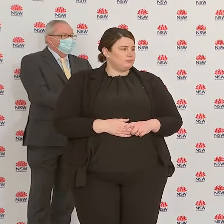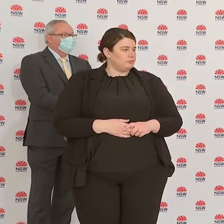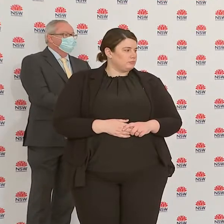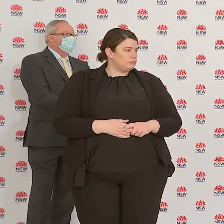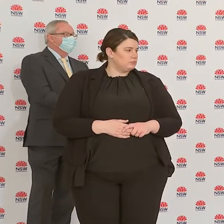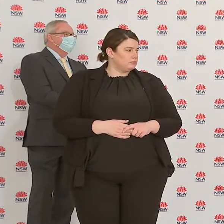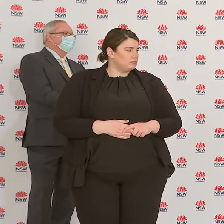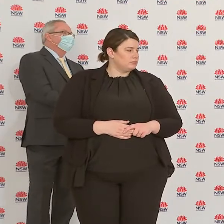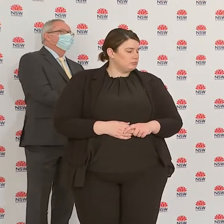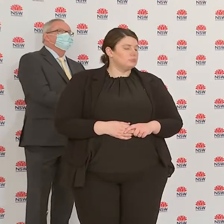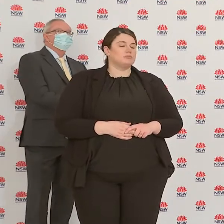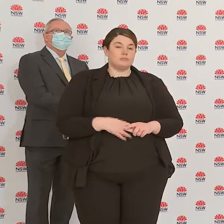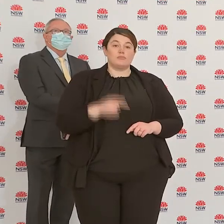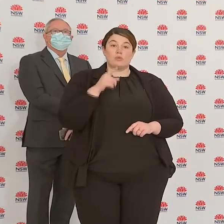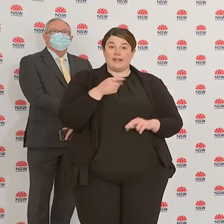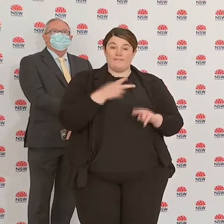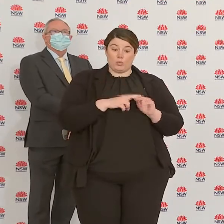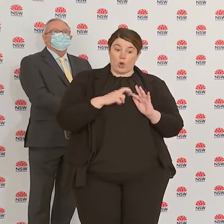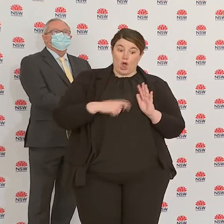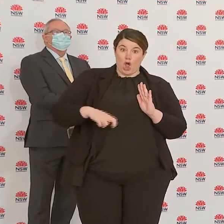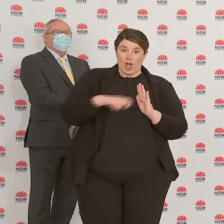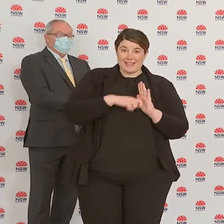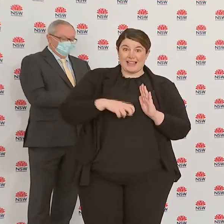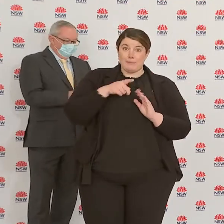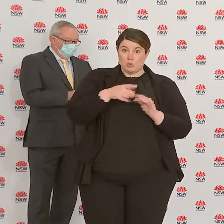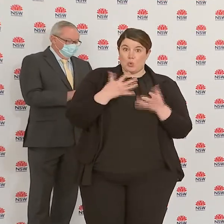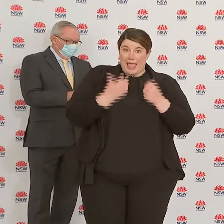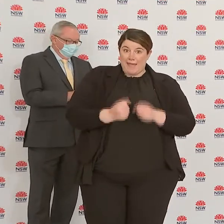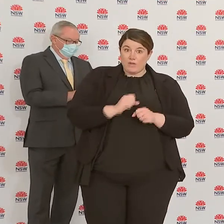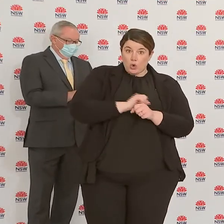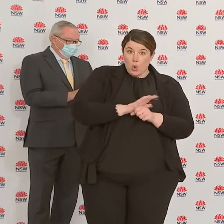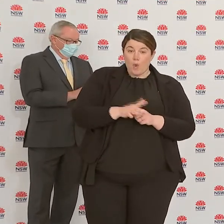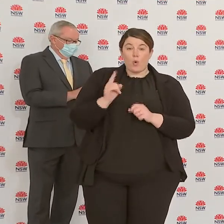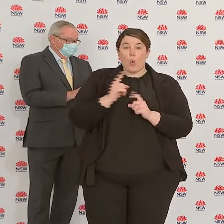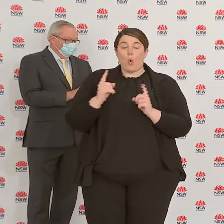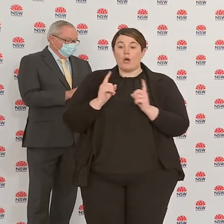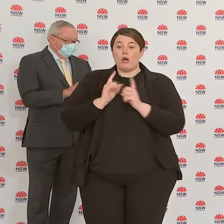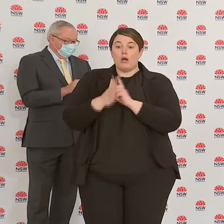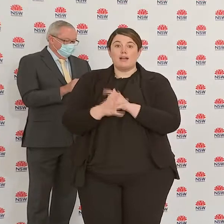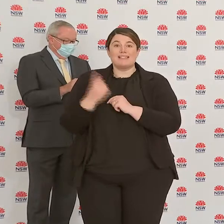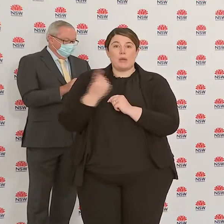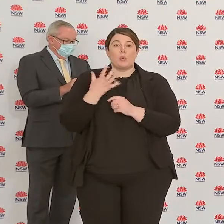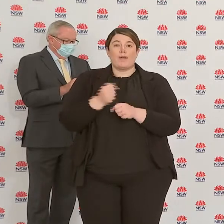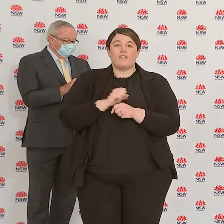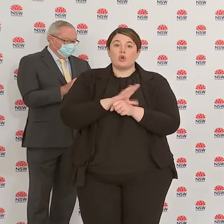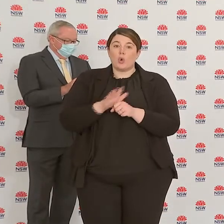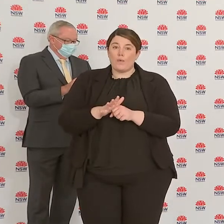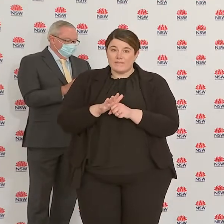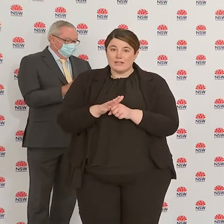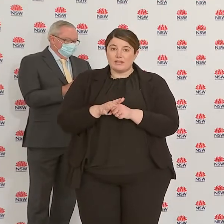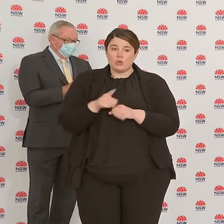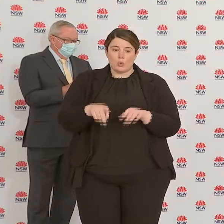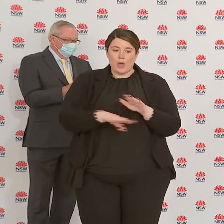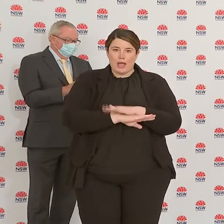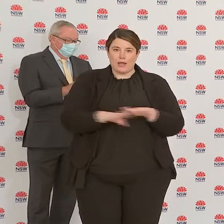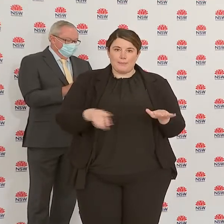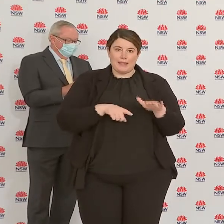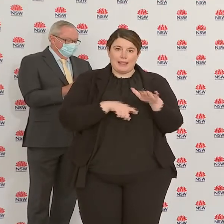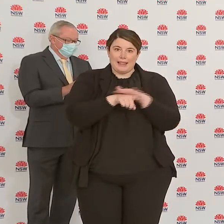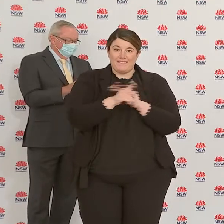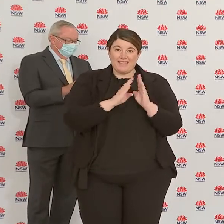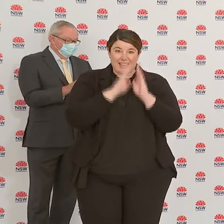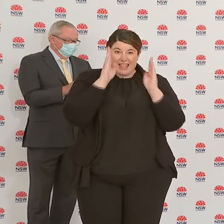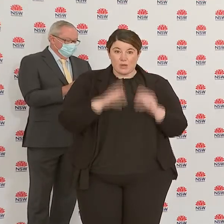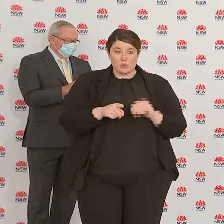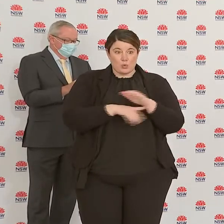when you are isolating and you're a case or you're a close contact, you're not allowed to go out of the house. You're not allowed to go